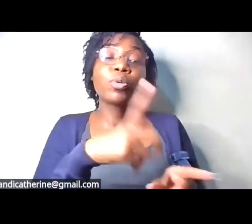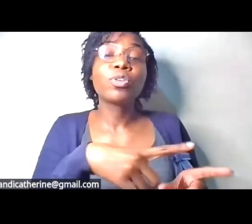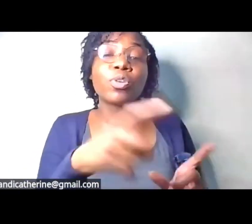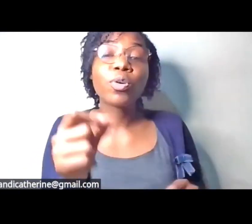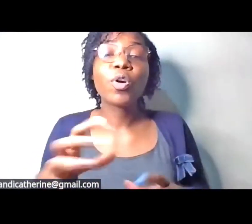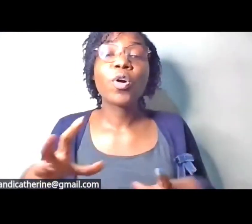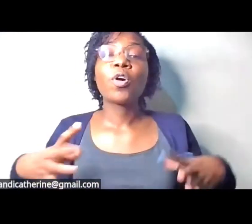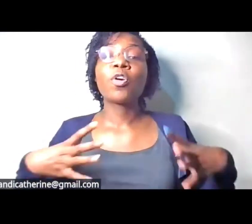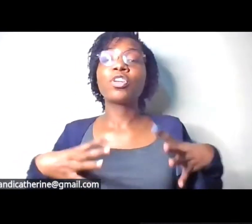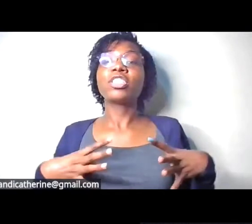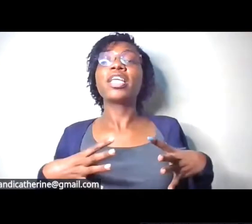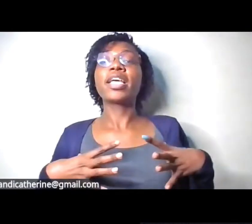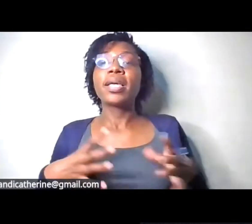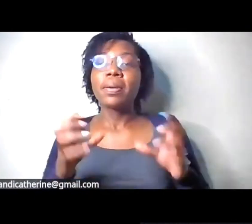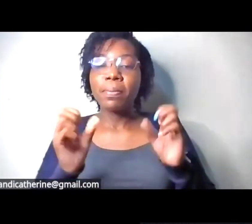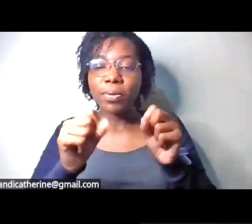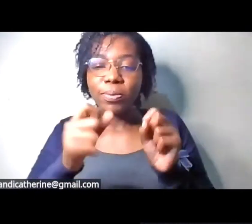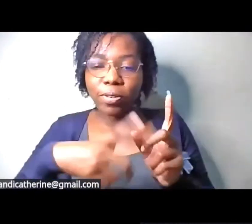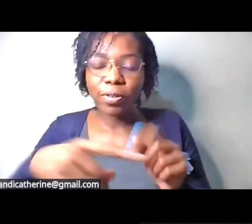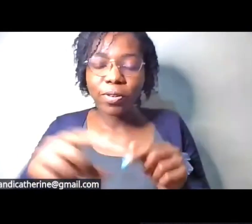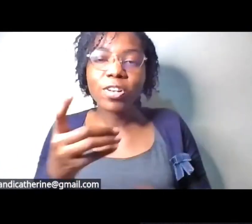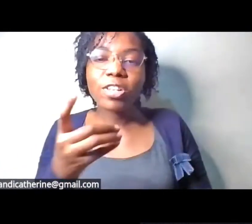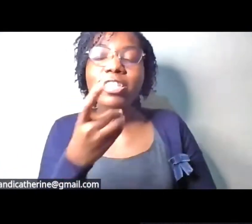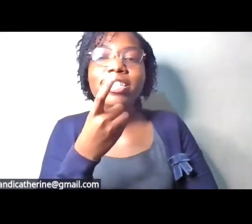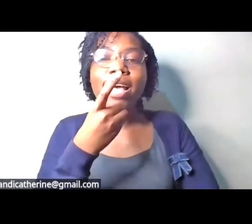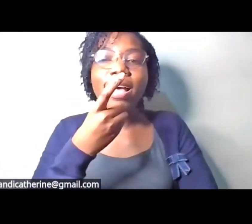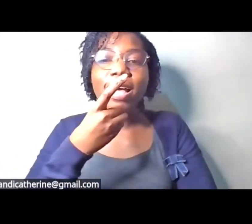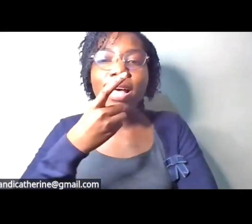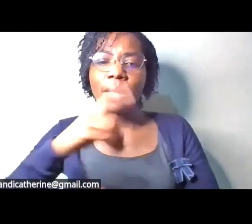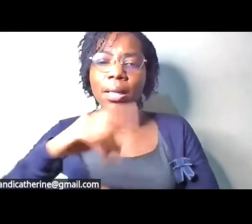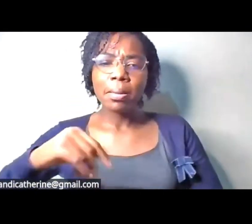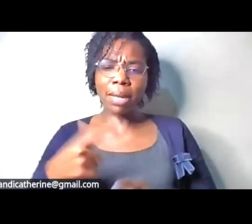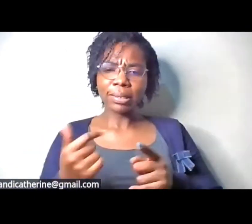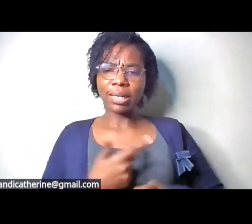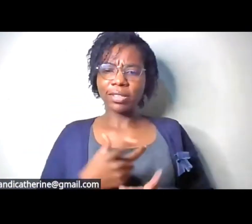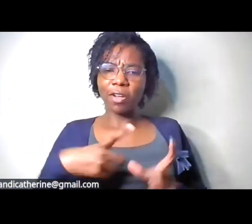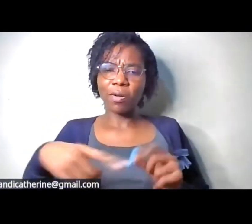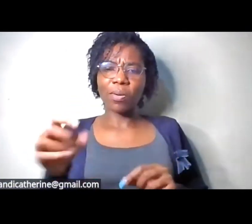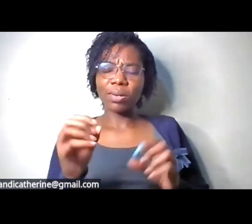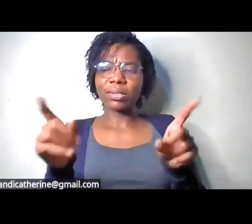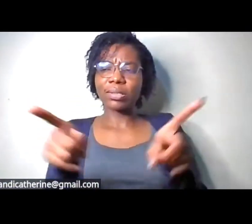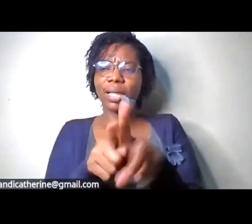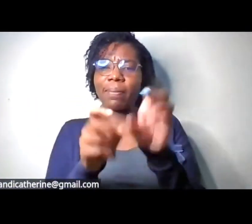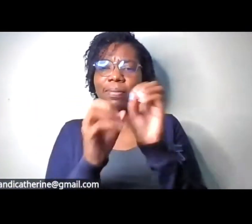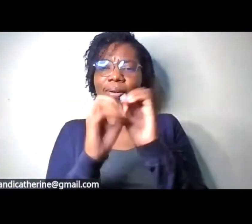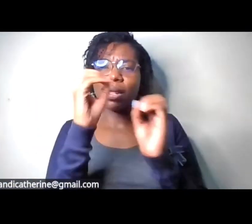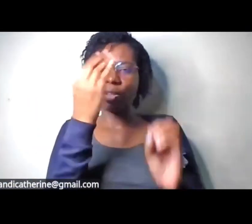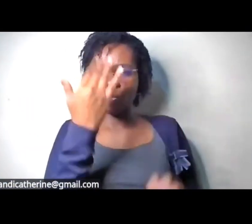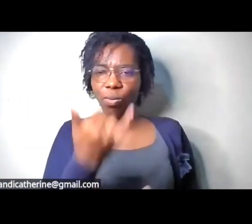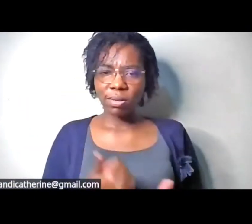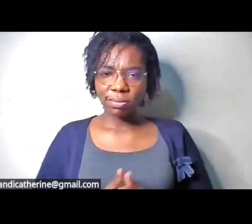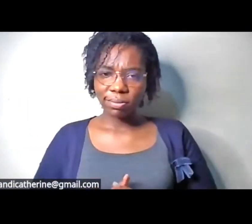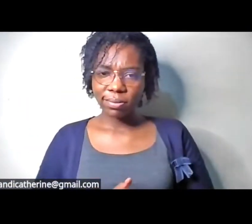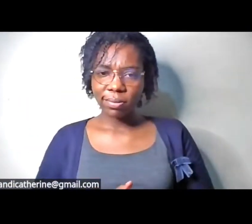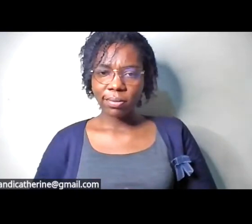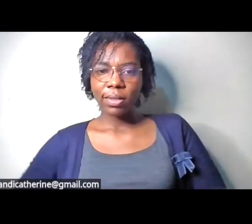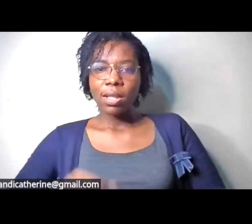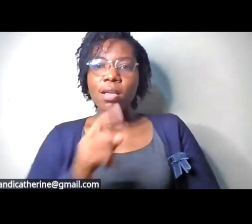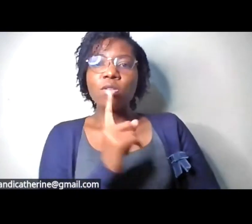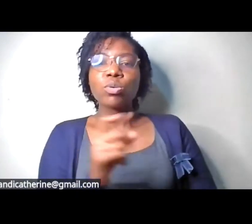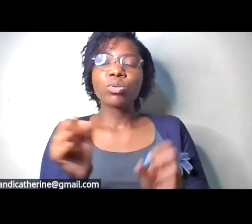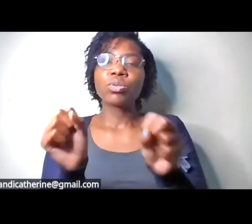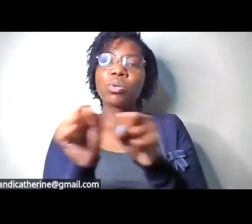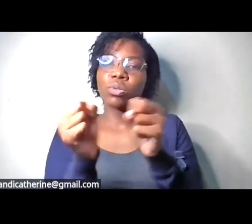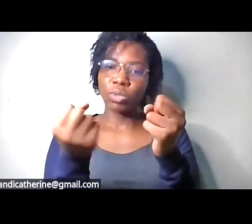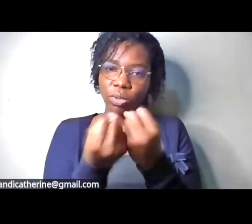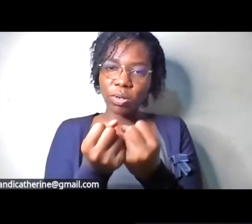to go out for dinner. Why are we not able to do the same? And then the issue of the social media also brings in what